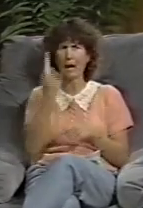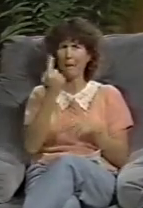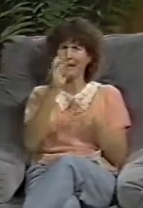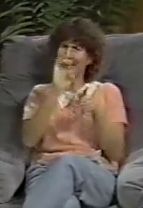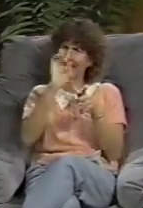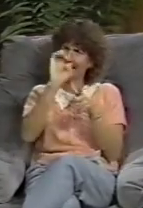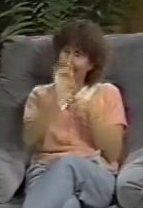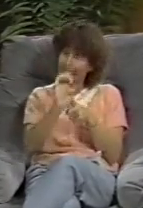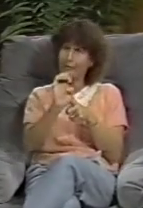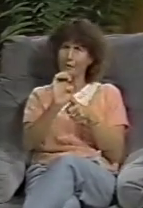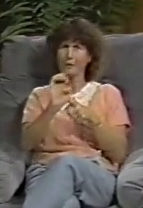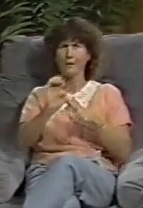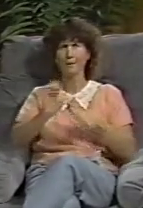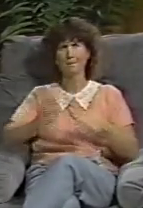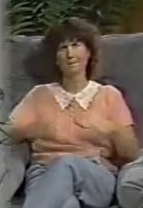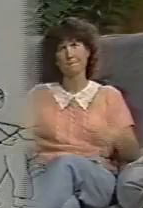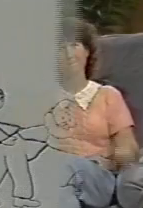up either.